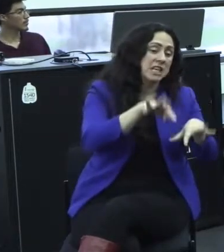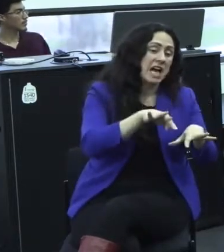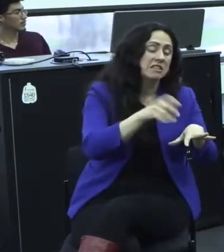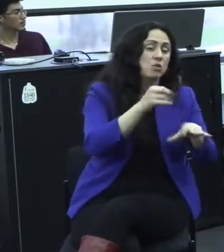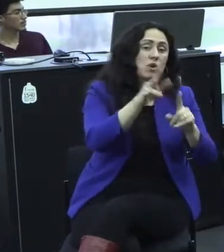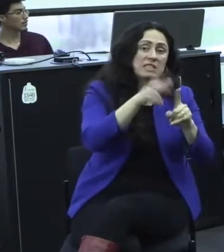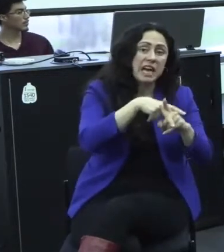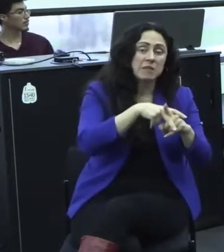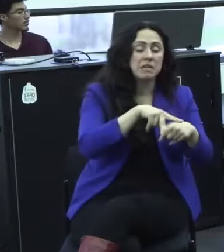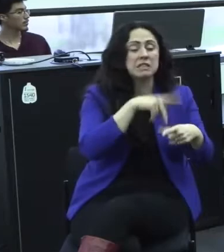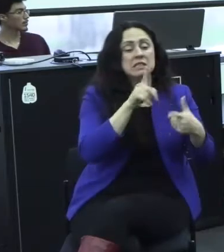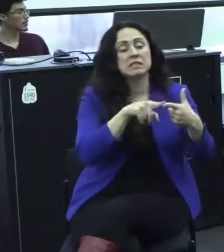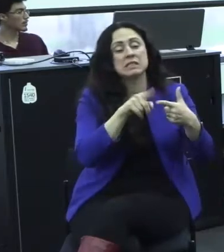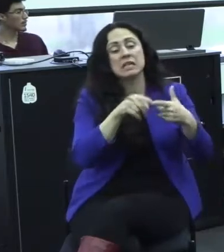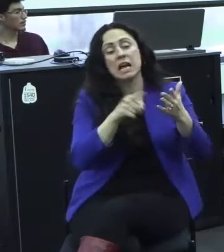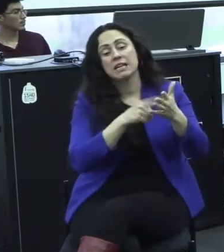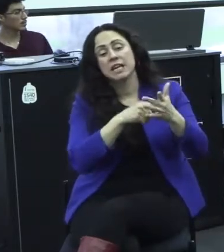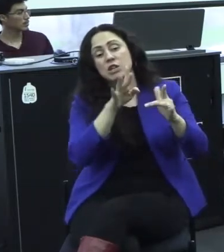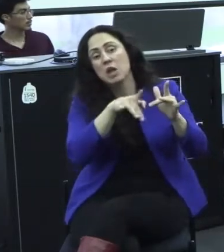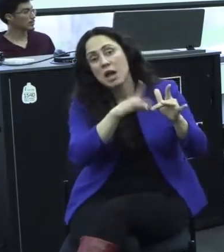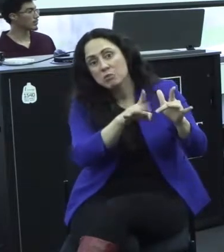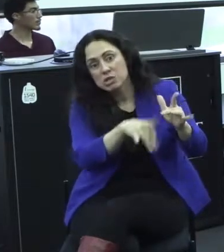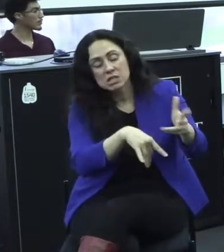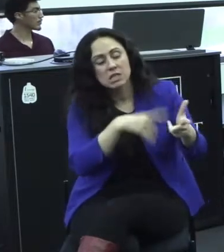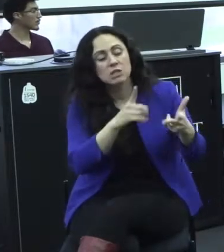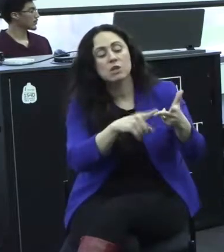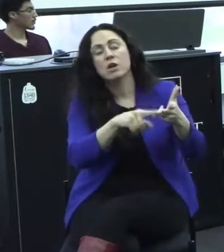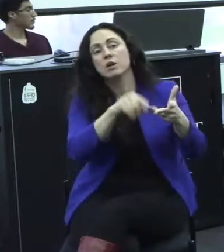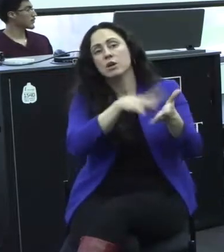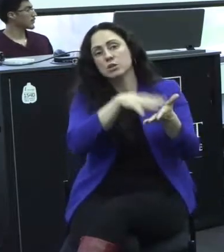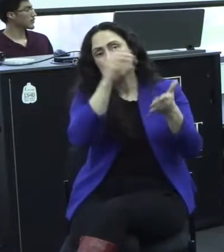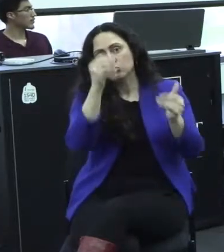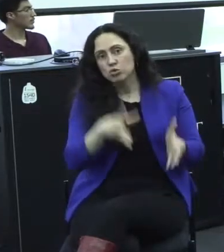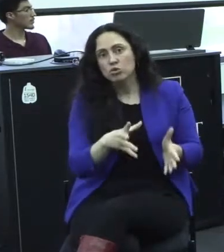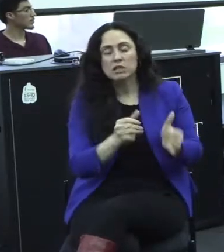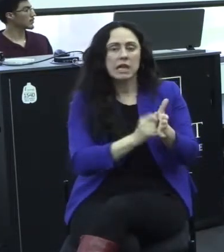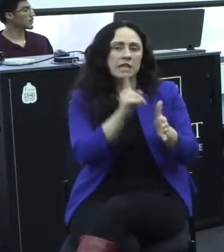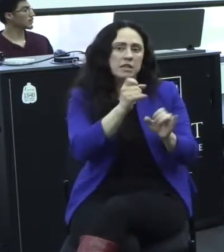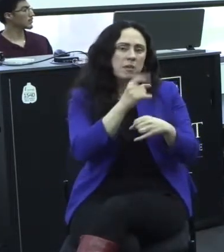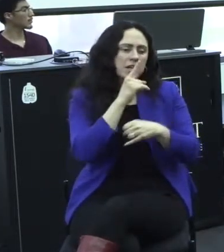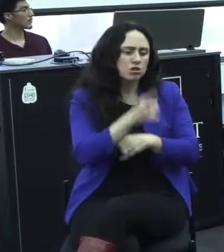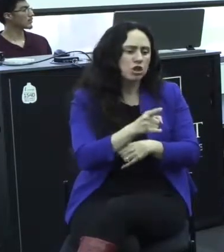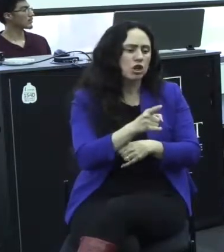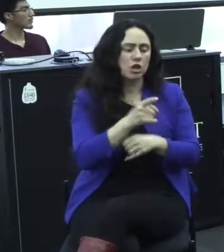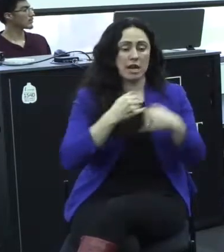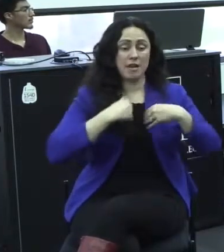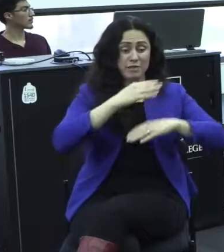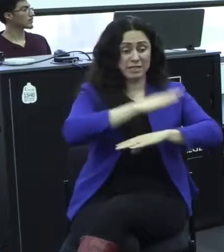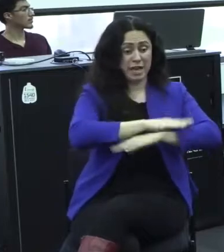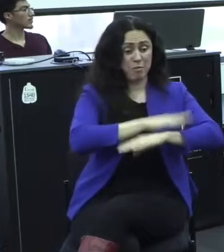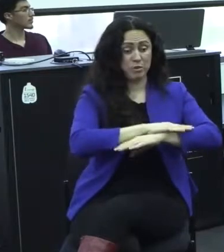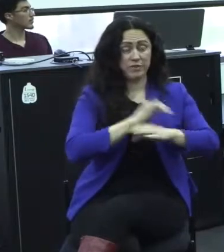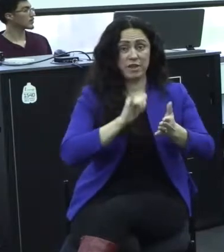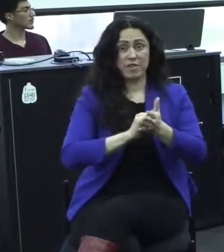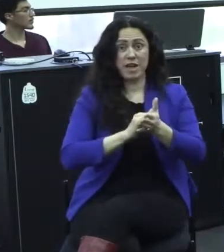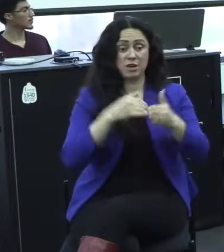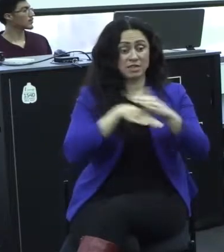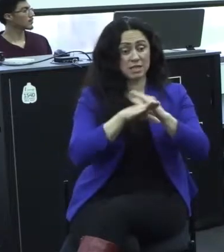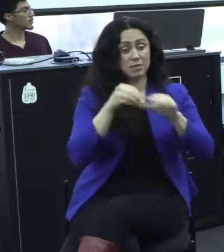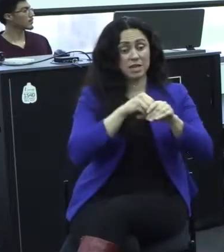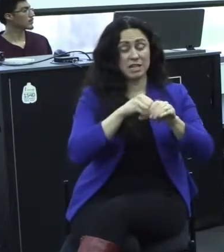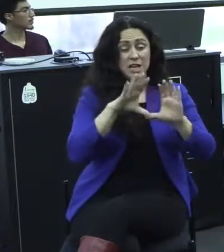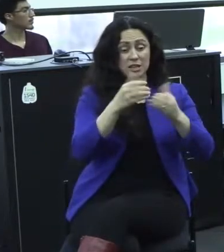assignments, occasional absences, students who need to make sure we have tables that are accessible in a classroom if you have